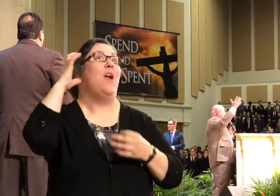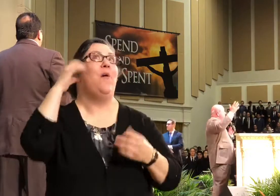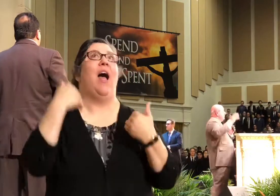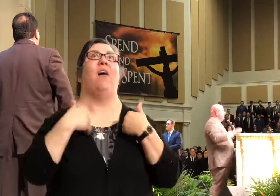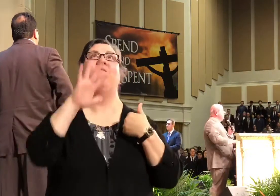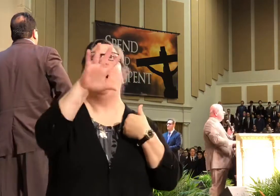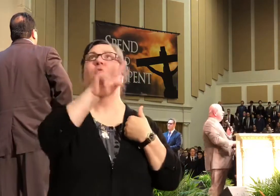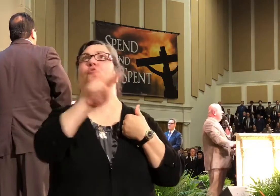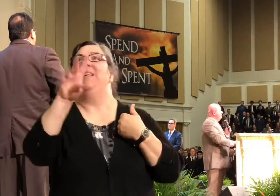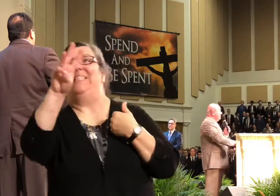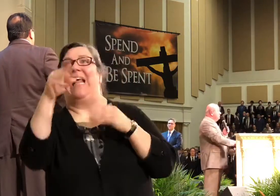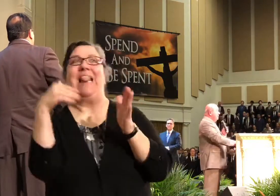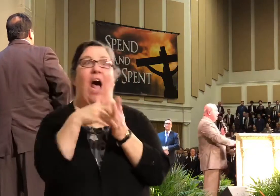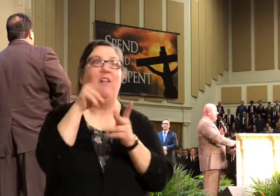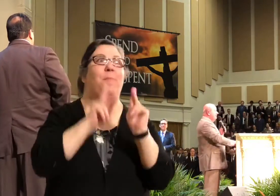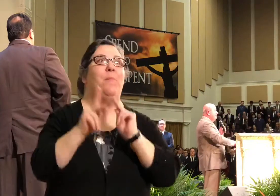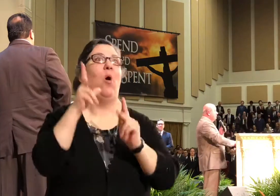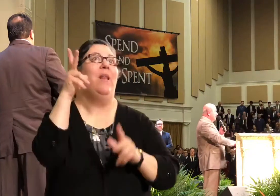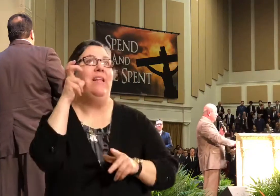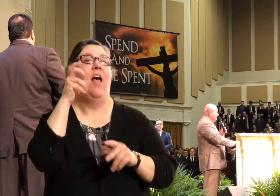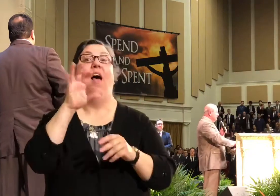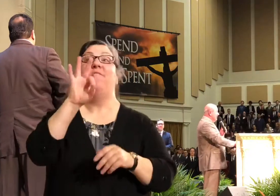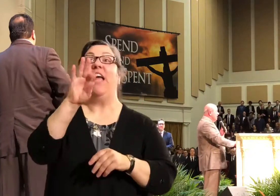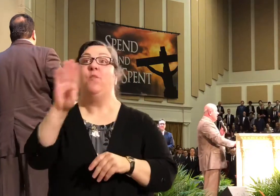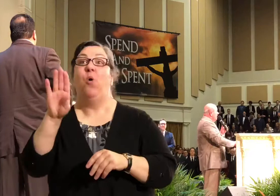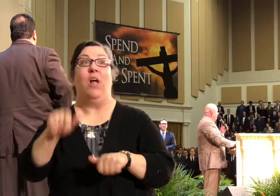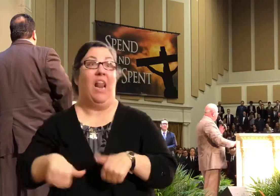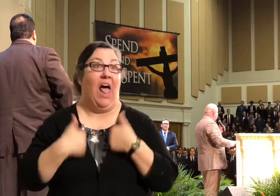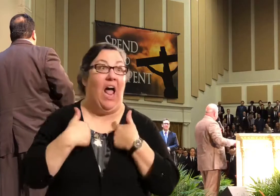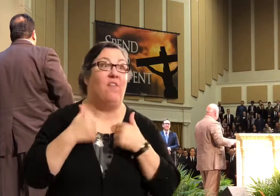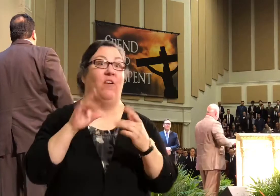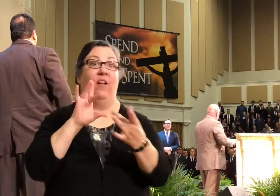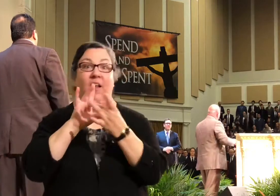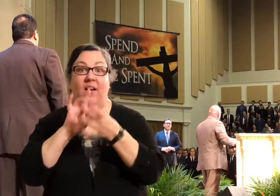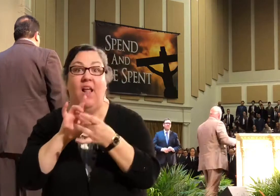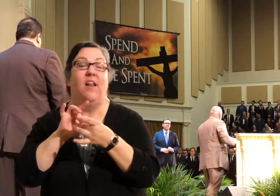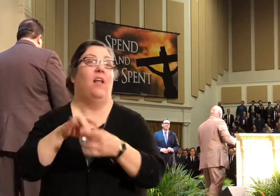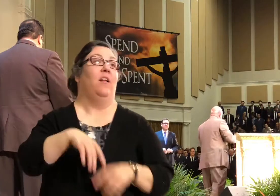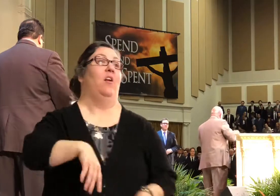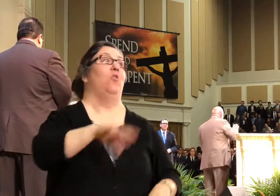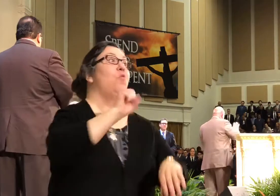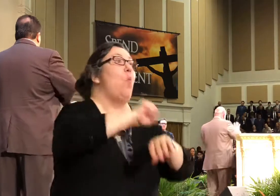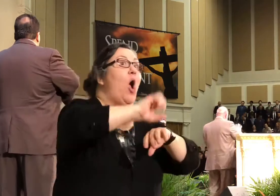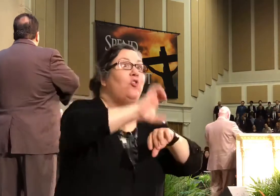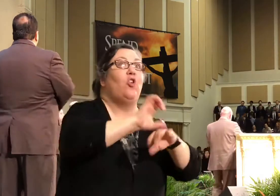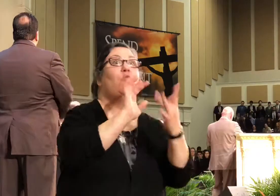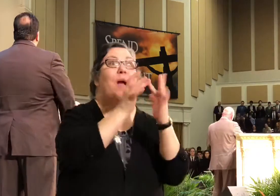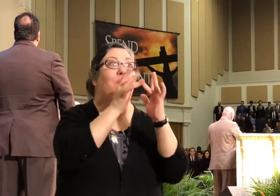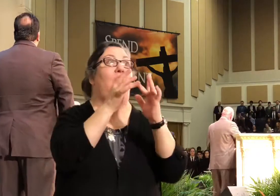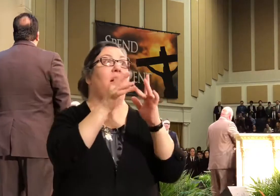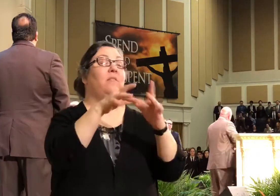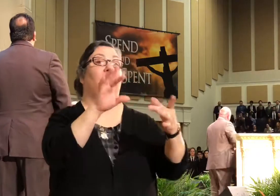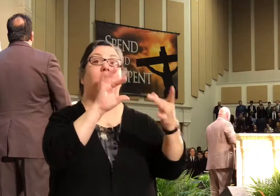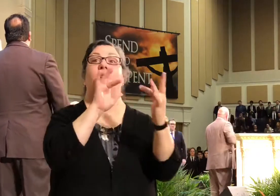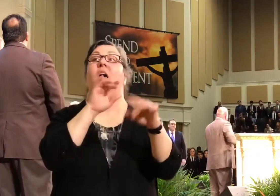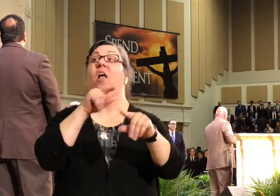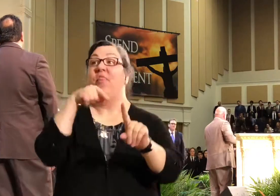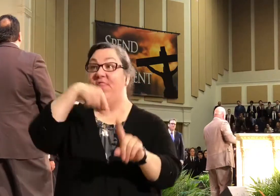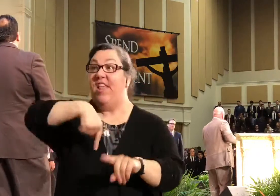5,000 and 6,000 people. Facebook Live, the church website. This is having a far-reaching impact all